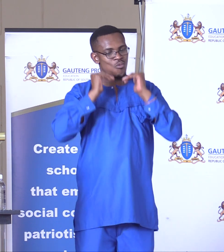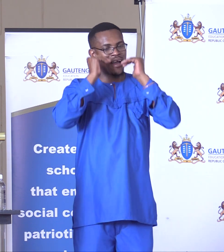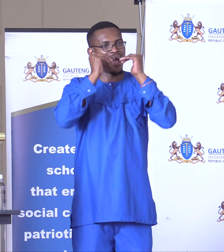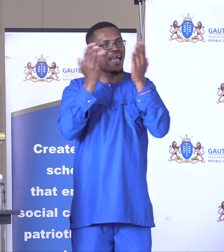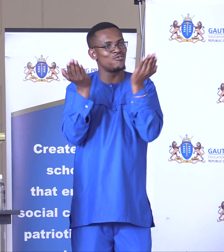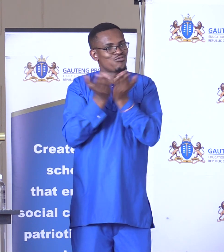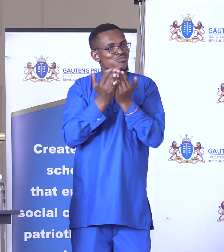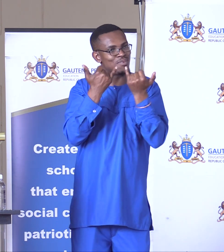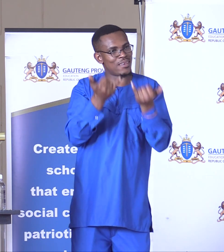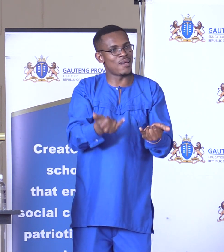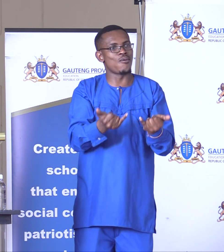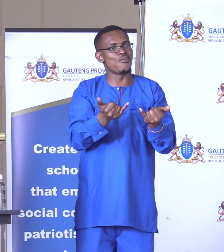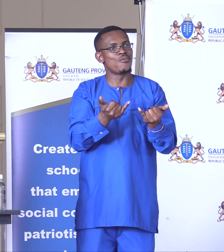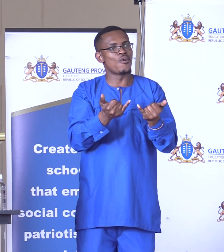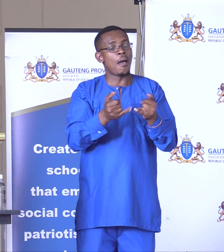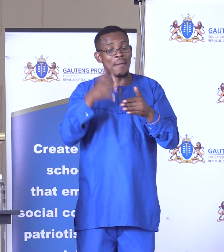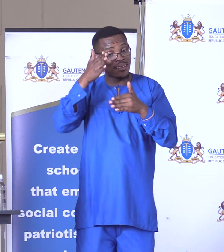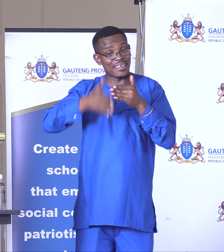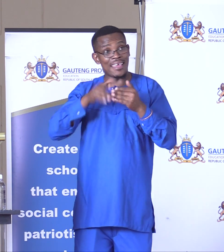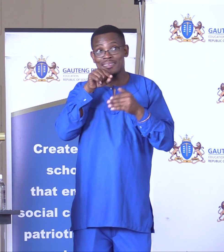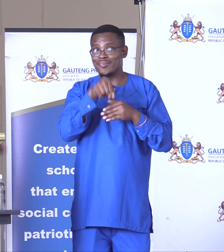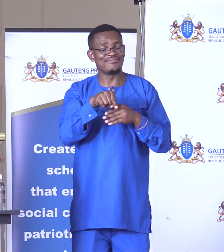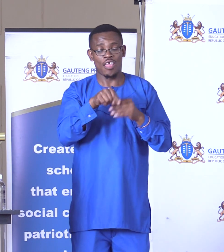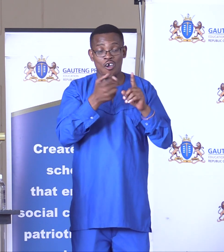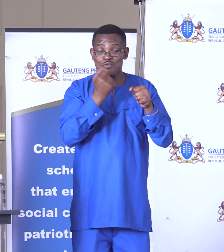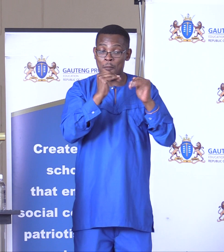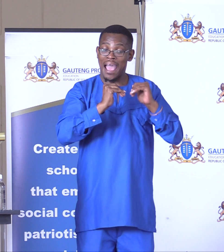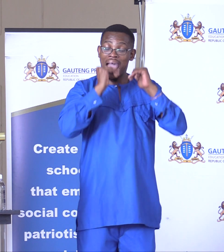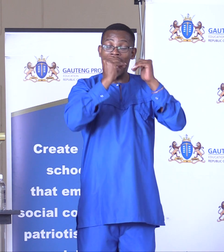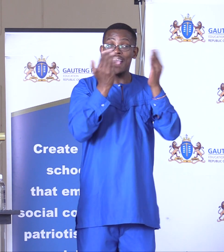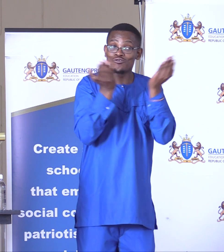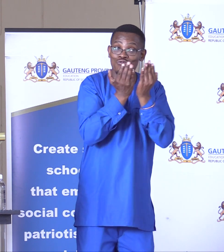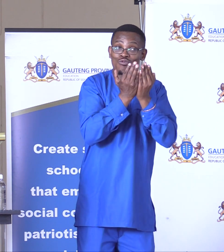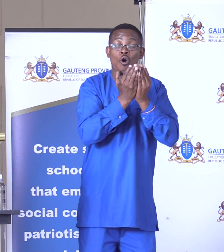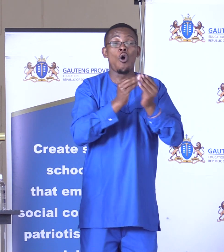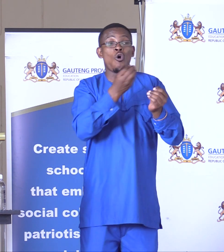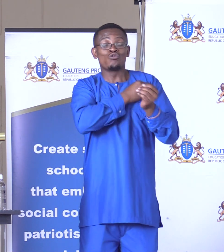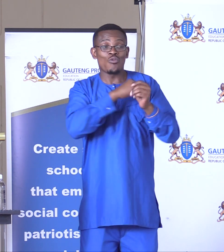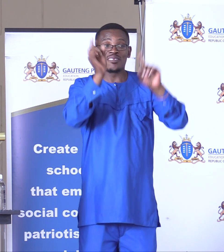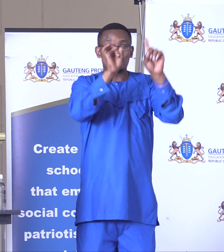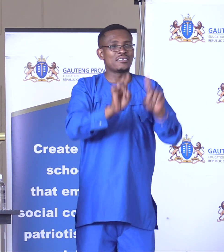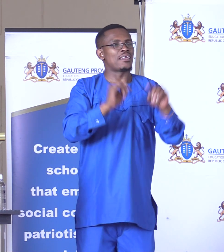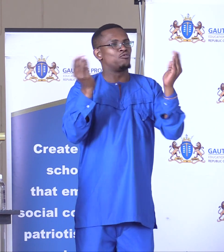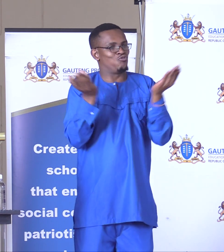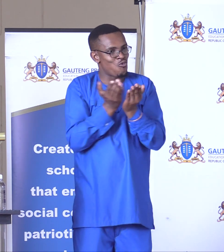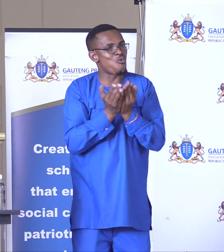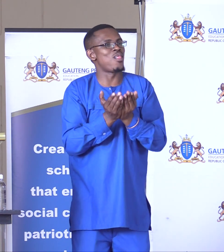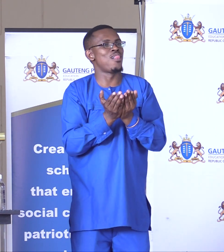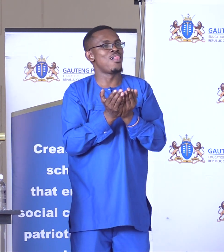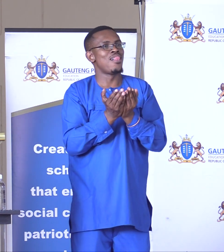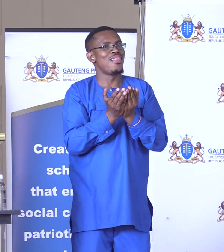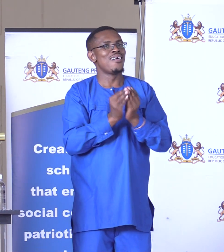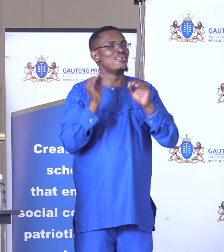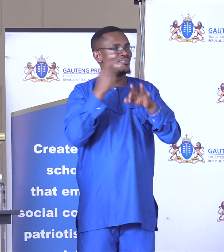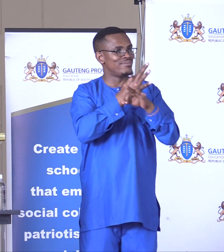school. But it doesn't just end there. From high school to a school of specialization, ladies and gentlemen.